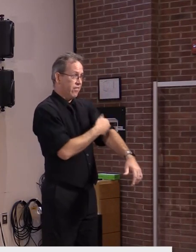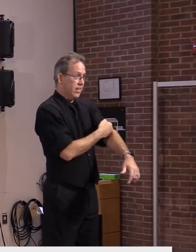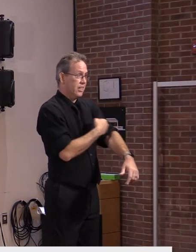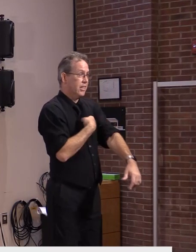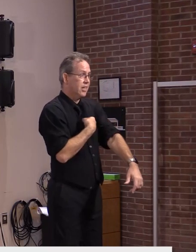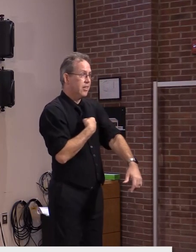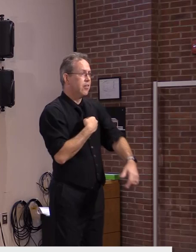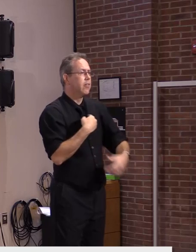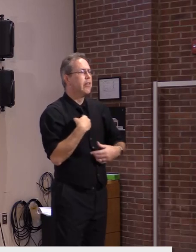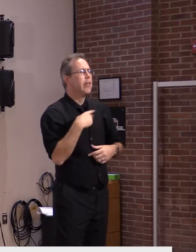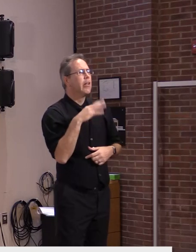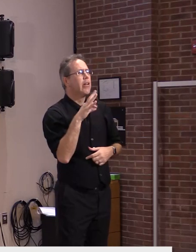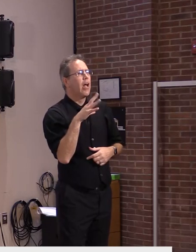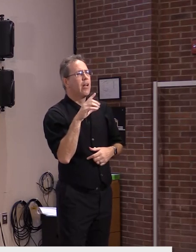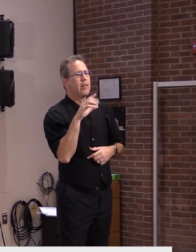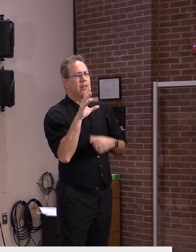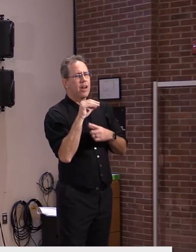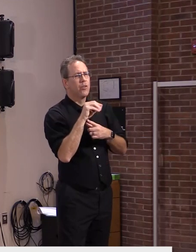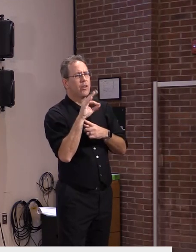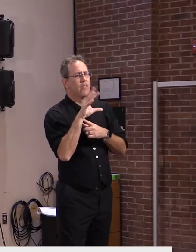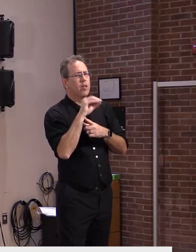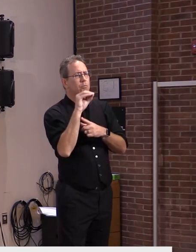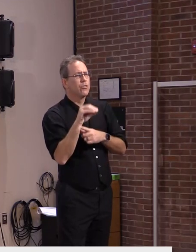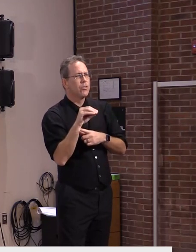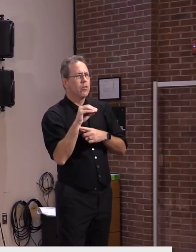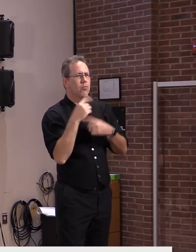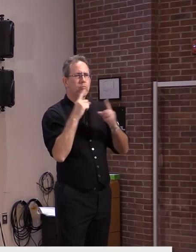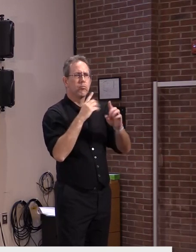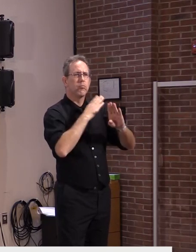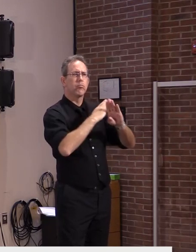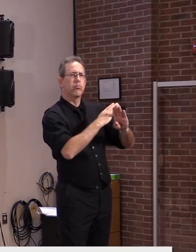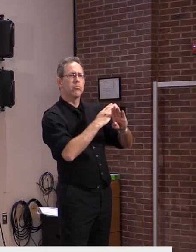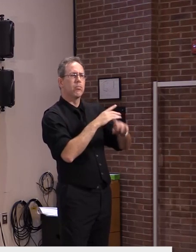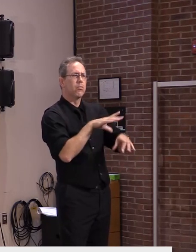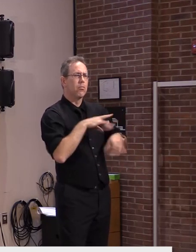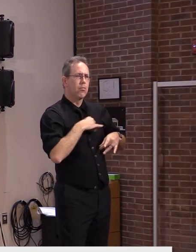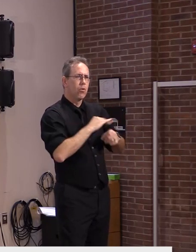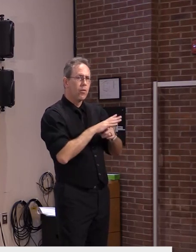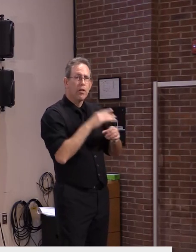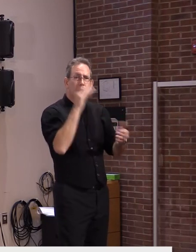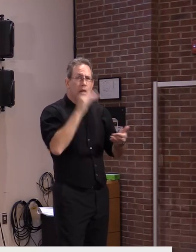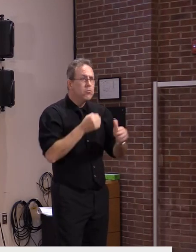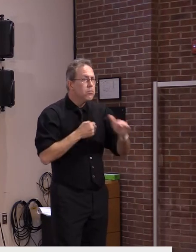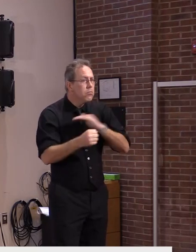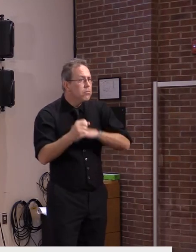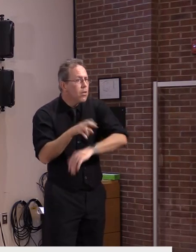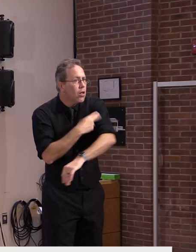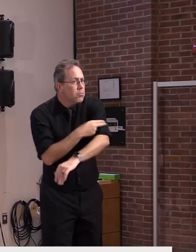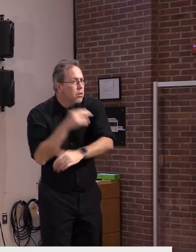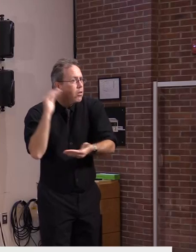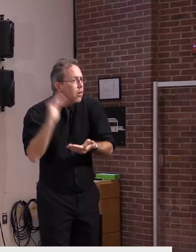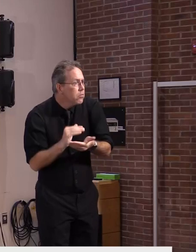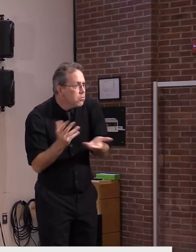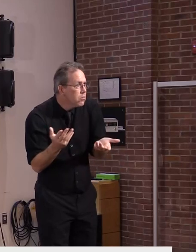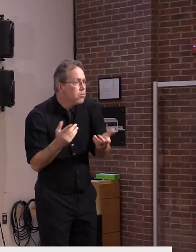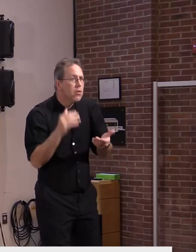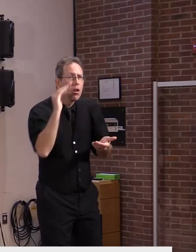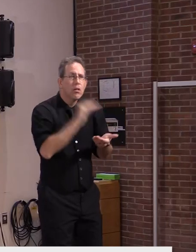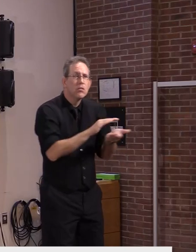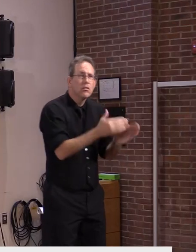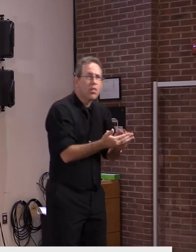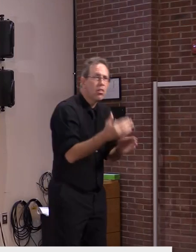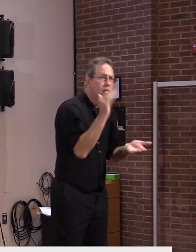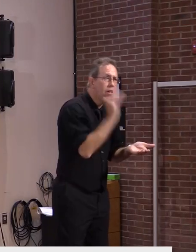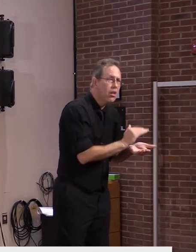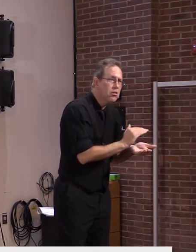reducing the most severe outcomes in those who get vaccinated, and you have a state the size of Vermont with